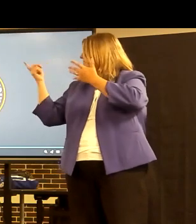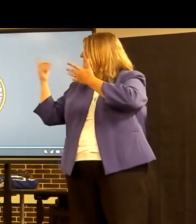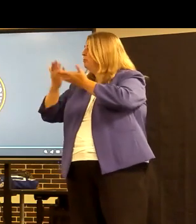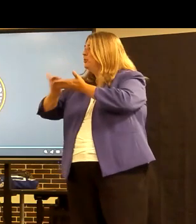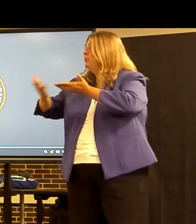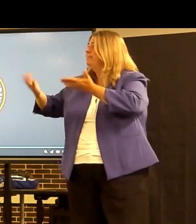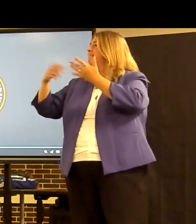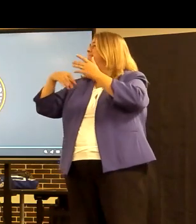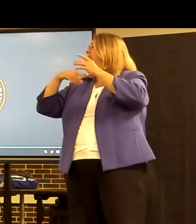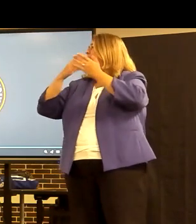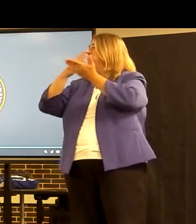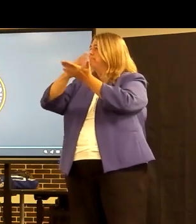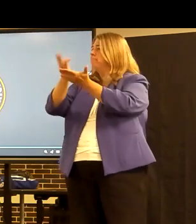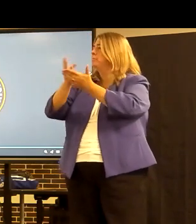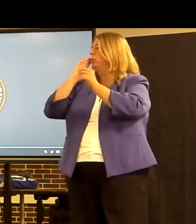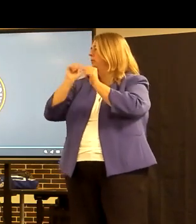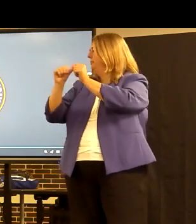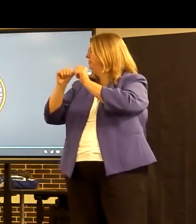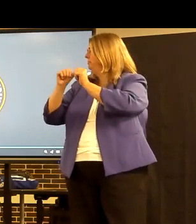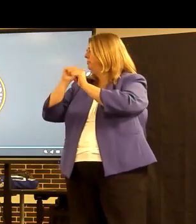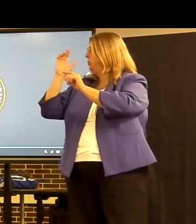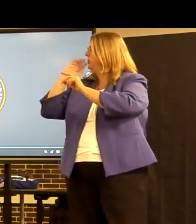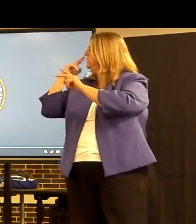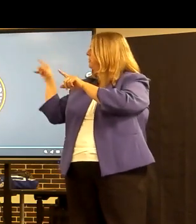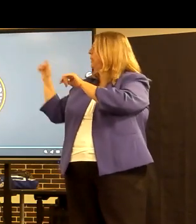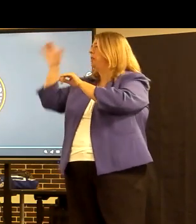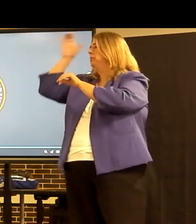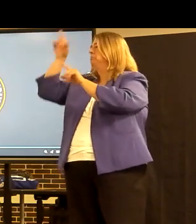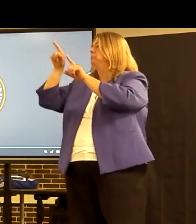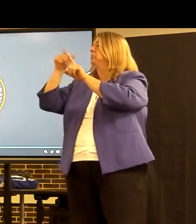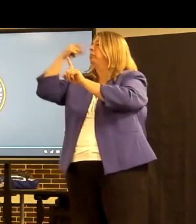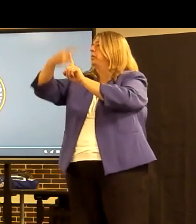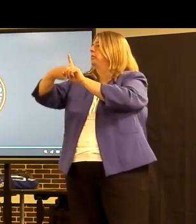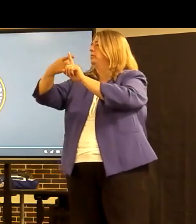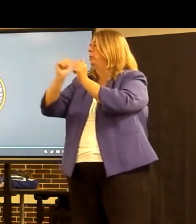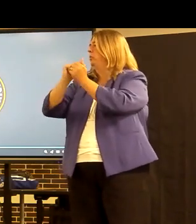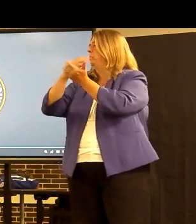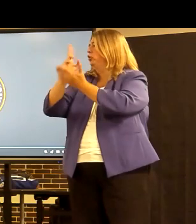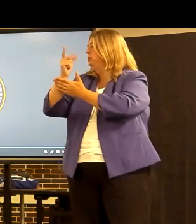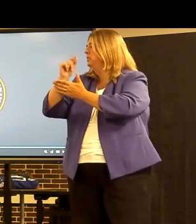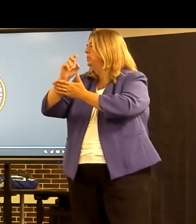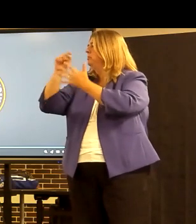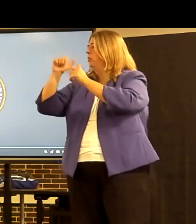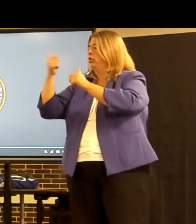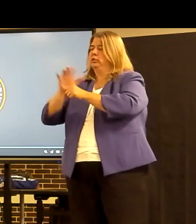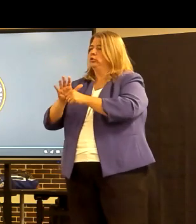months. And you'll get information about purchasing and resources and budgetary updates as well.